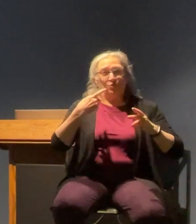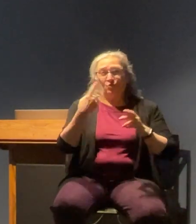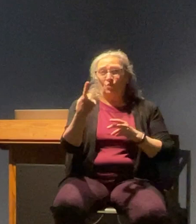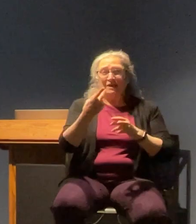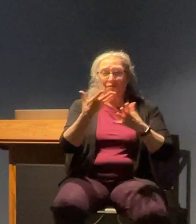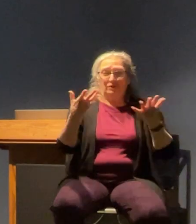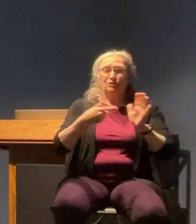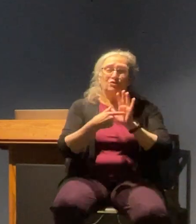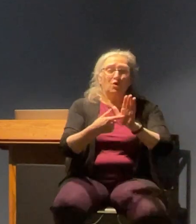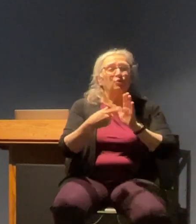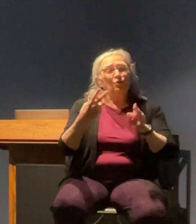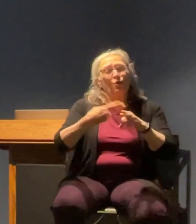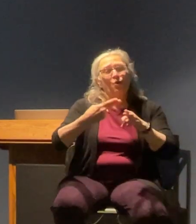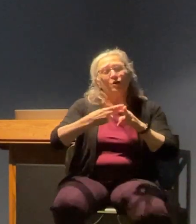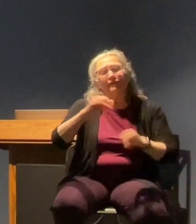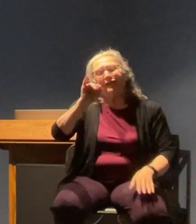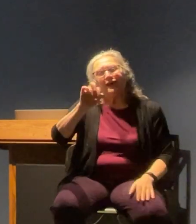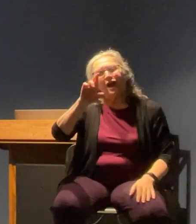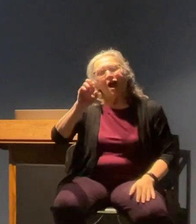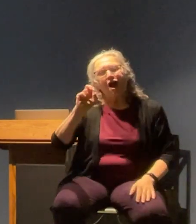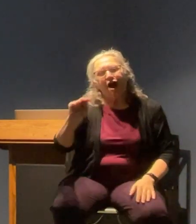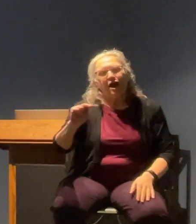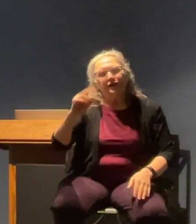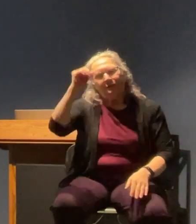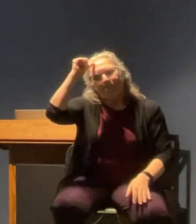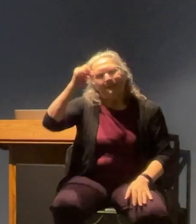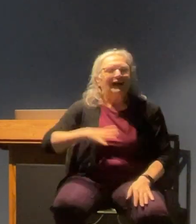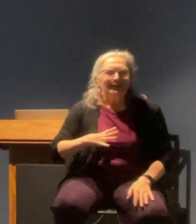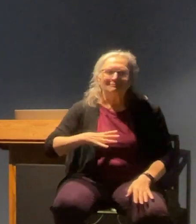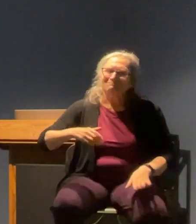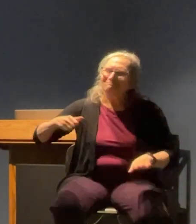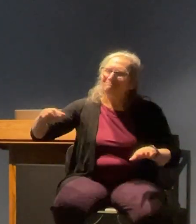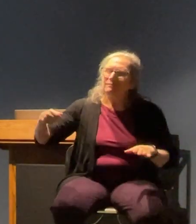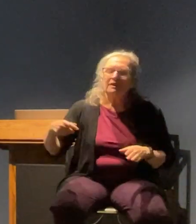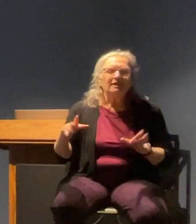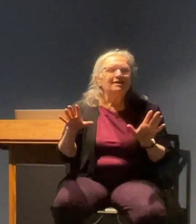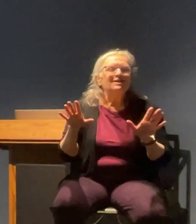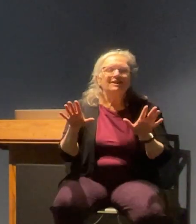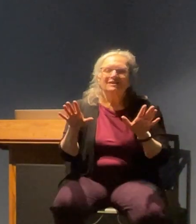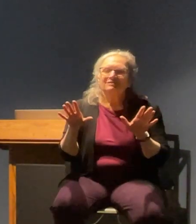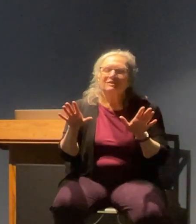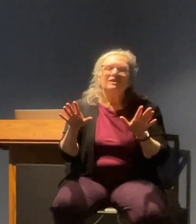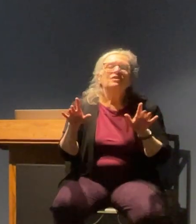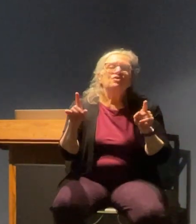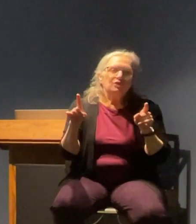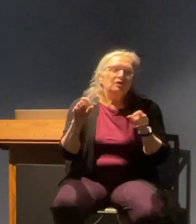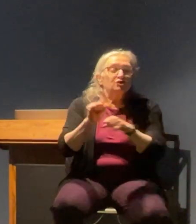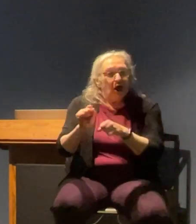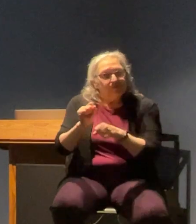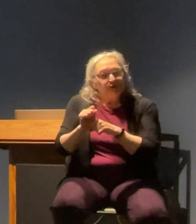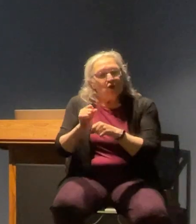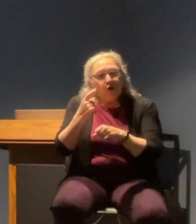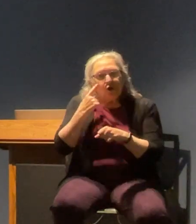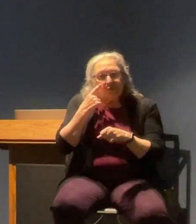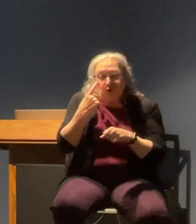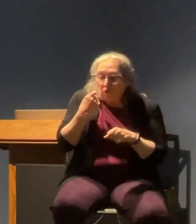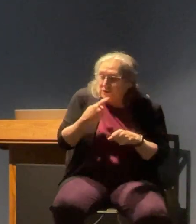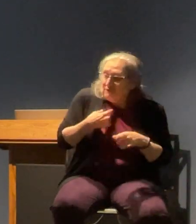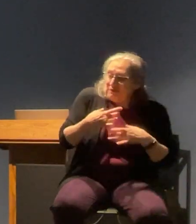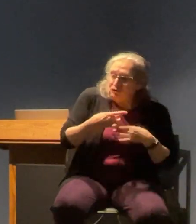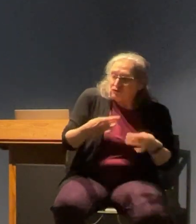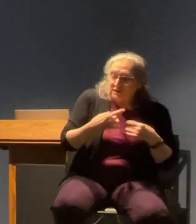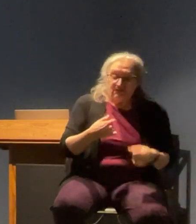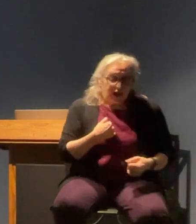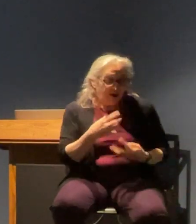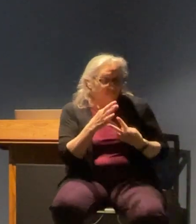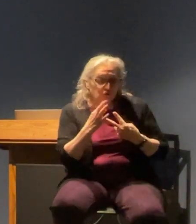Where in Eastern Correctional Facility, for example, see, jobs are created as a result of fashion interest in prison. That's the point. Where if I'm met with a choice to